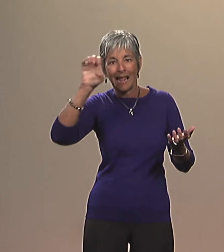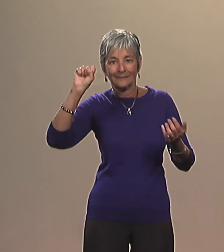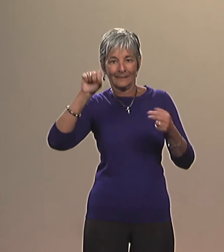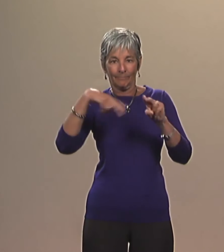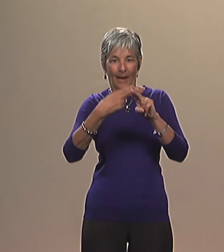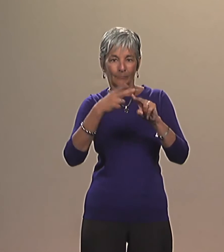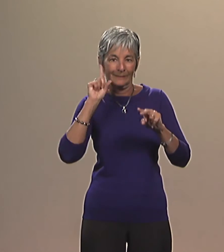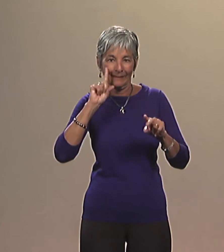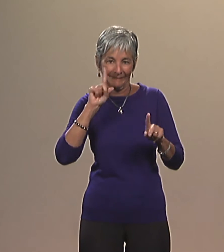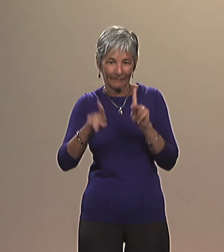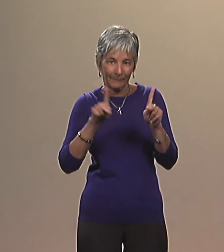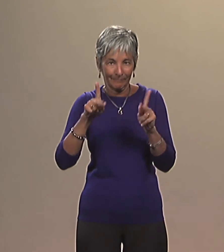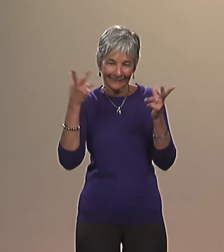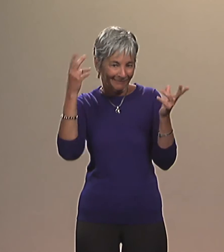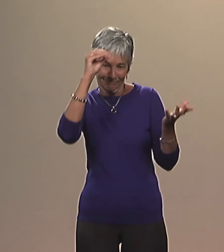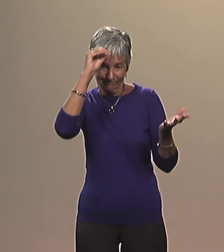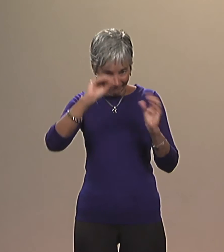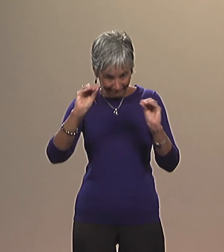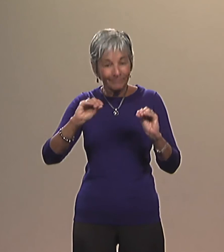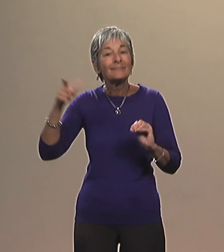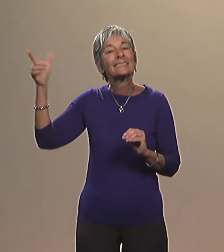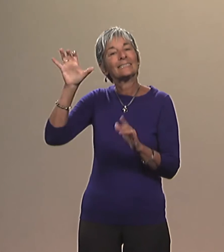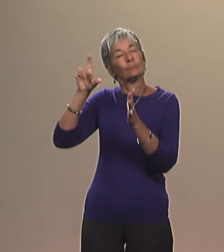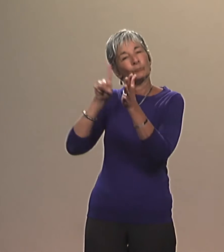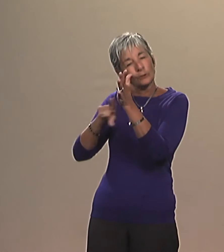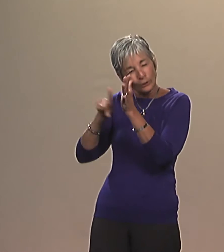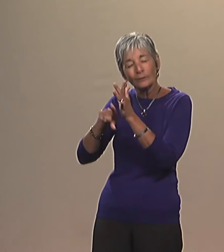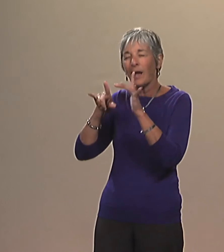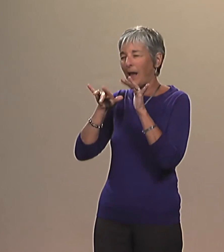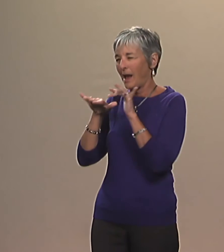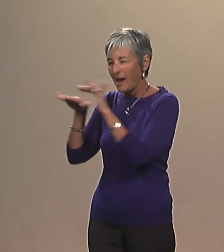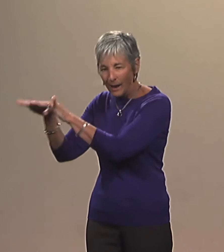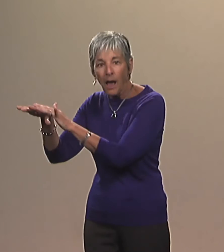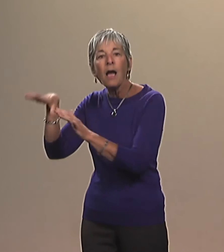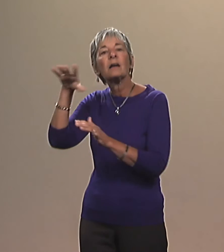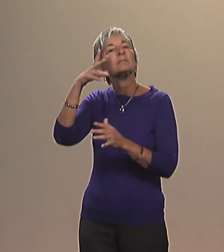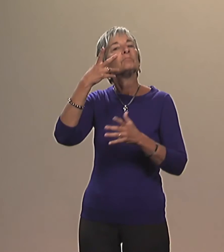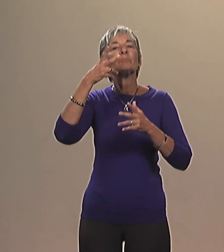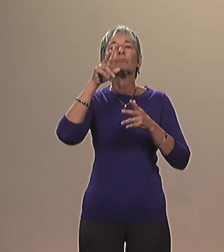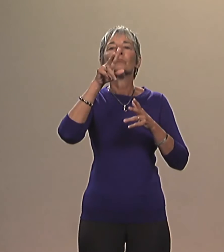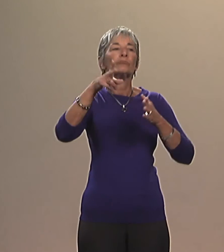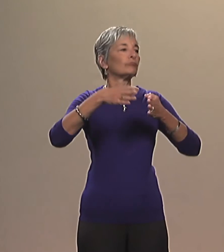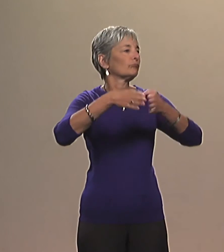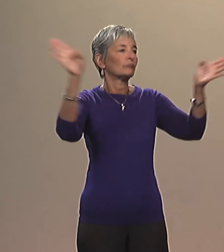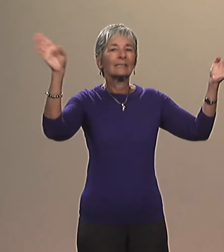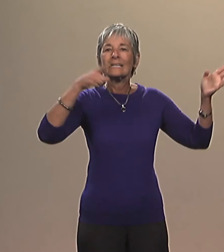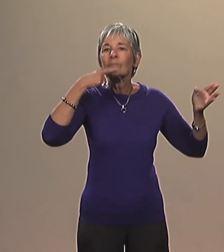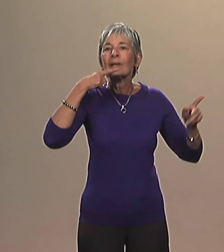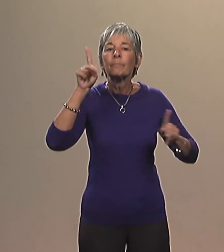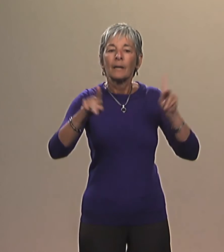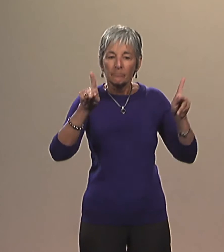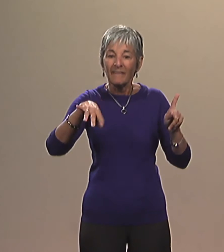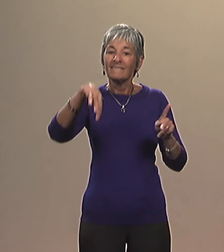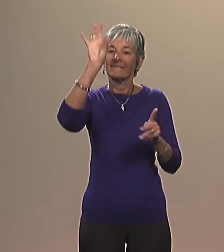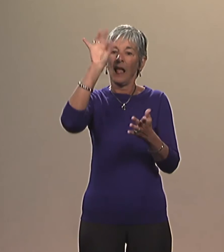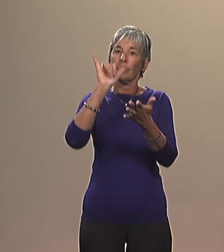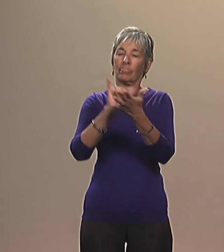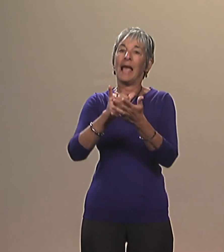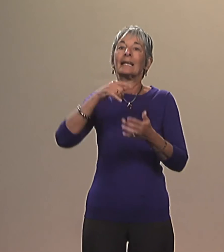even say clueless, when it comes to deaf people. They did research on the general population, on hearing people, and found that hearing